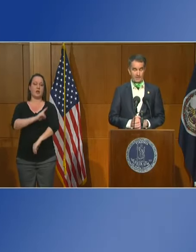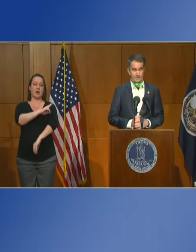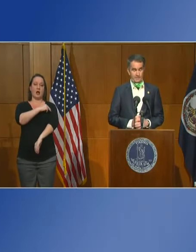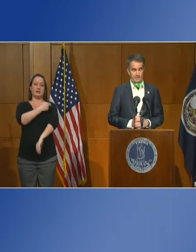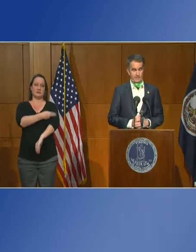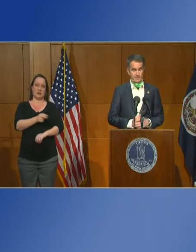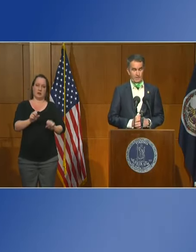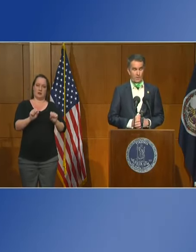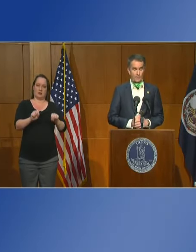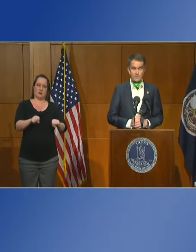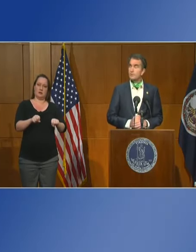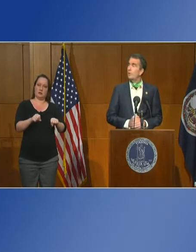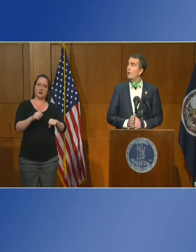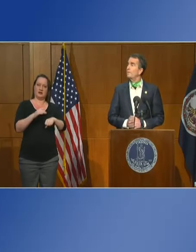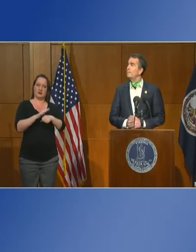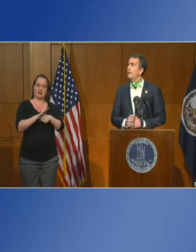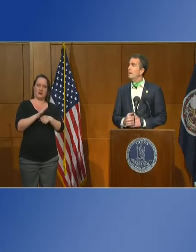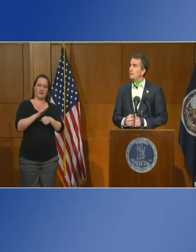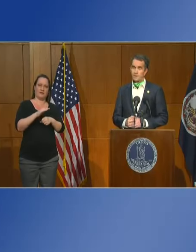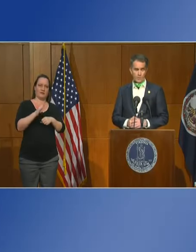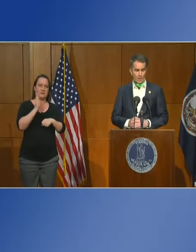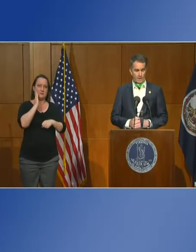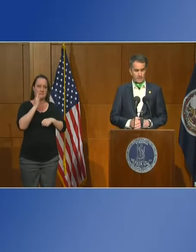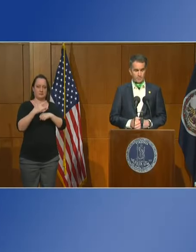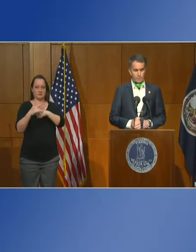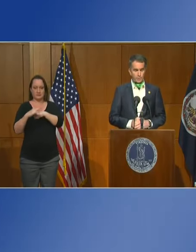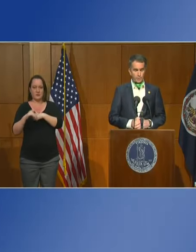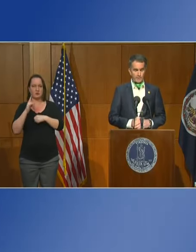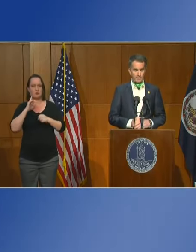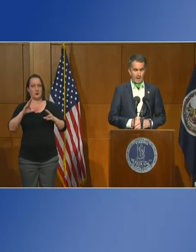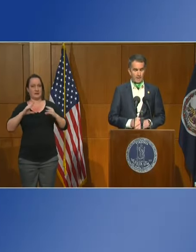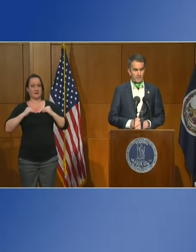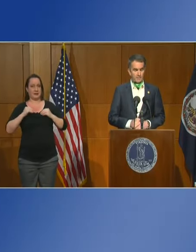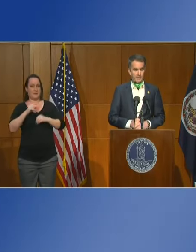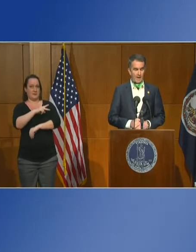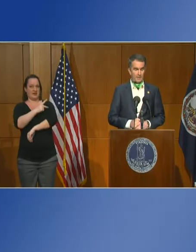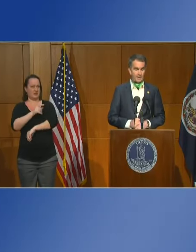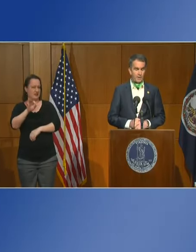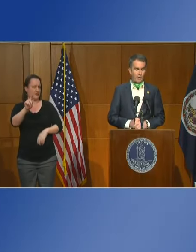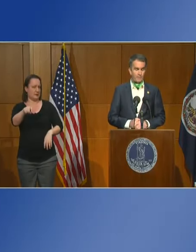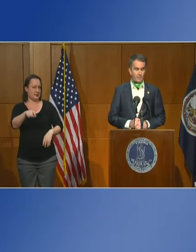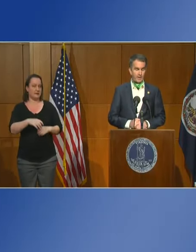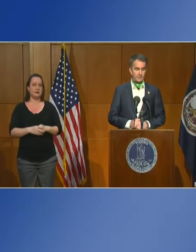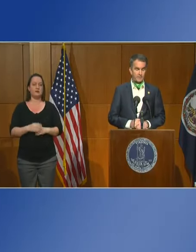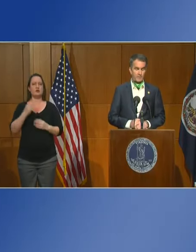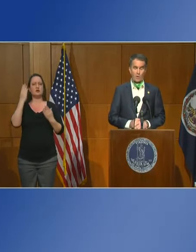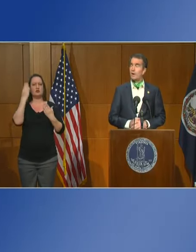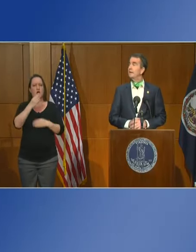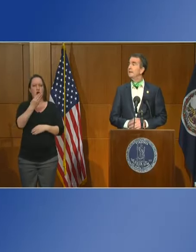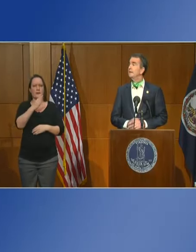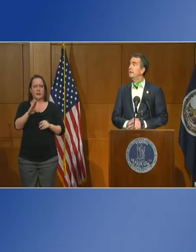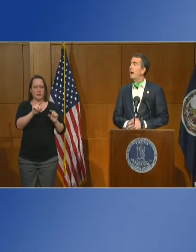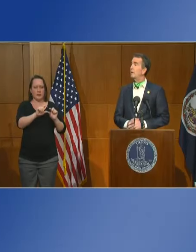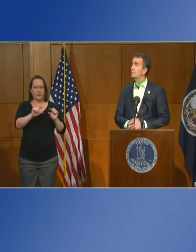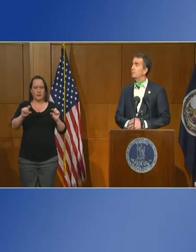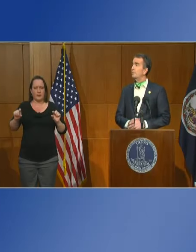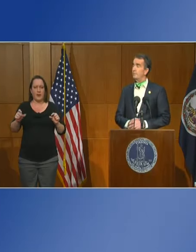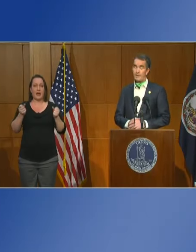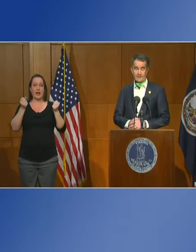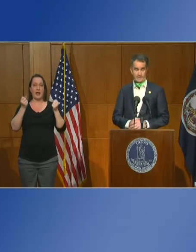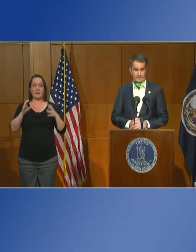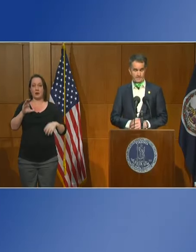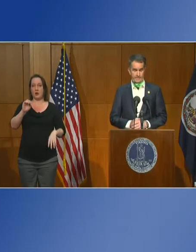take patients. On this chart, the darkest blue at the bottom is how many COVID patients are in